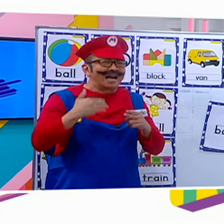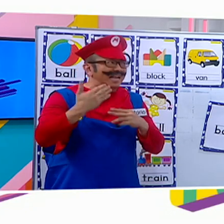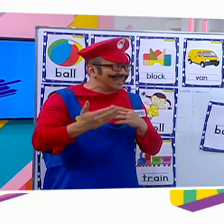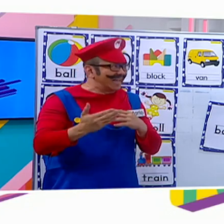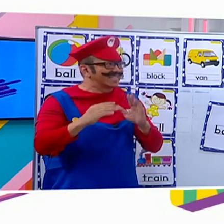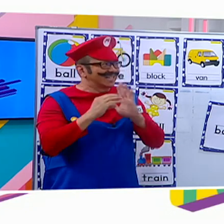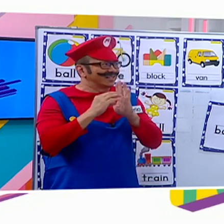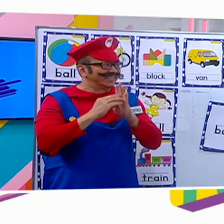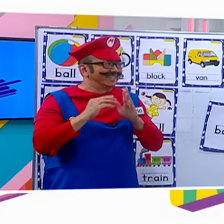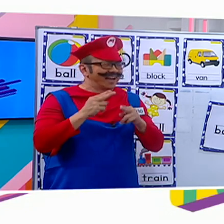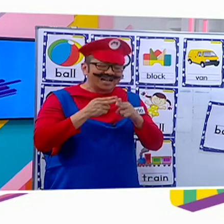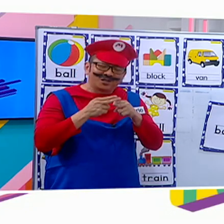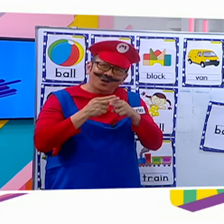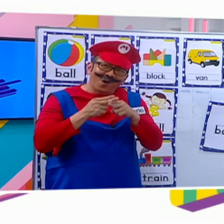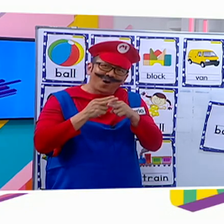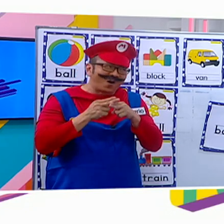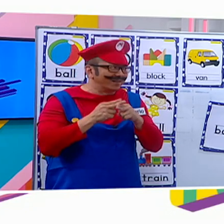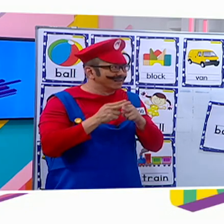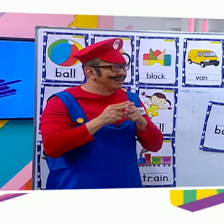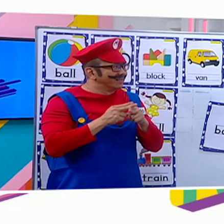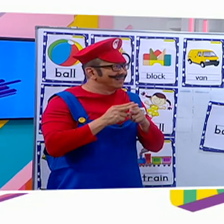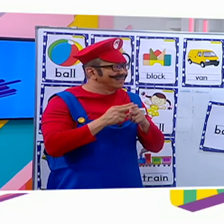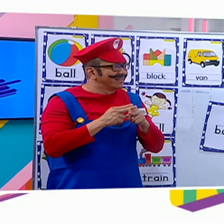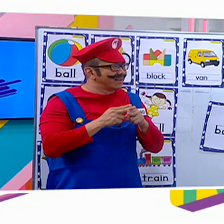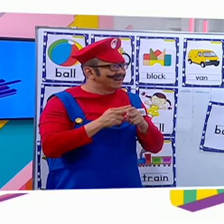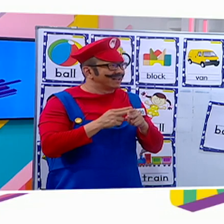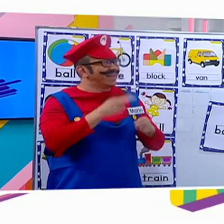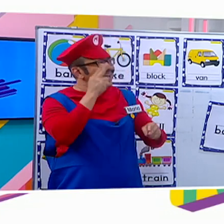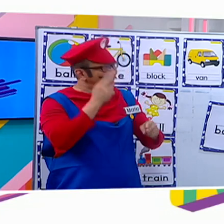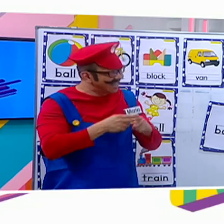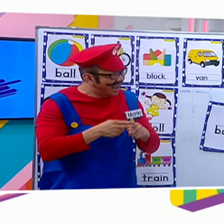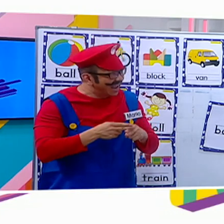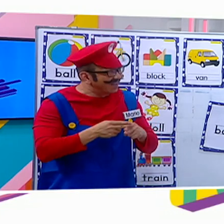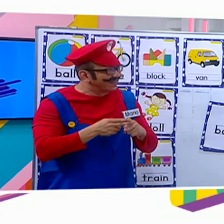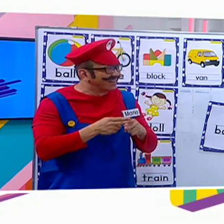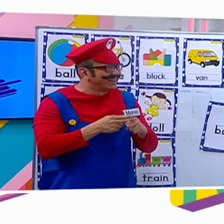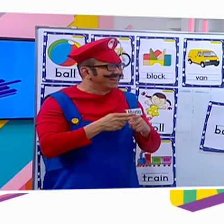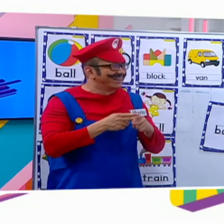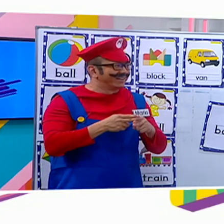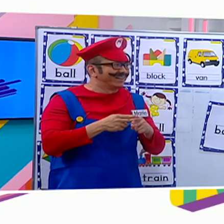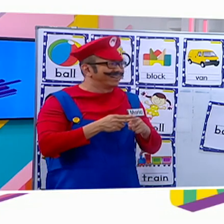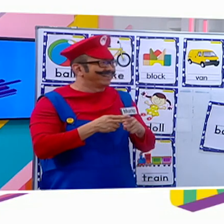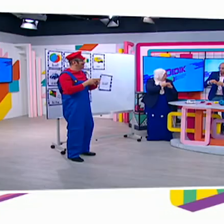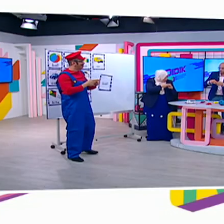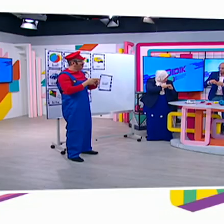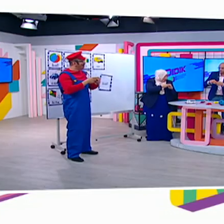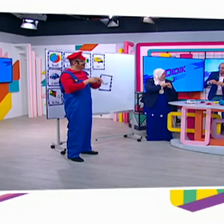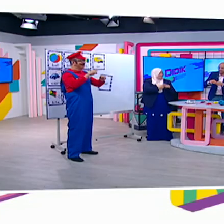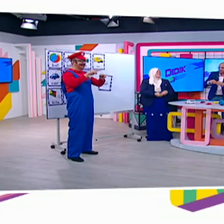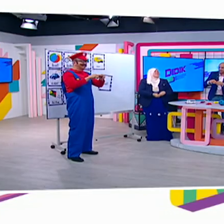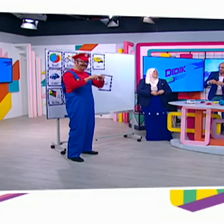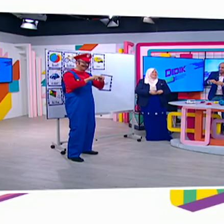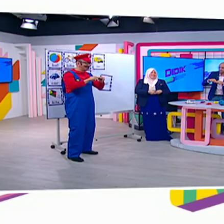explore next session. Short. And this is name. Yes, name. This is name. This is